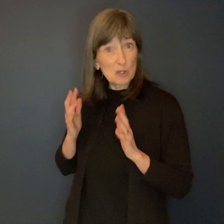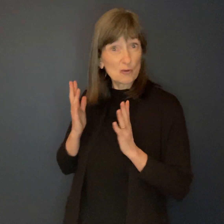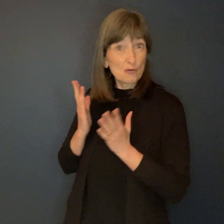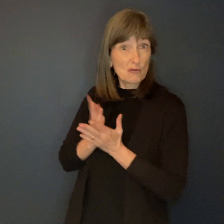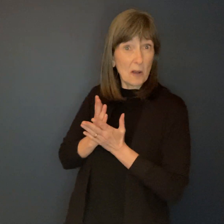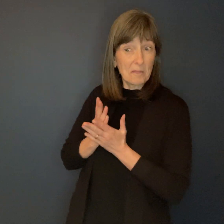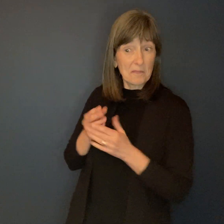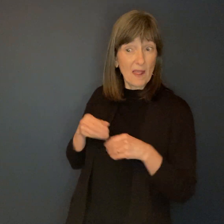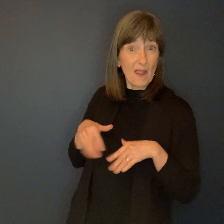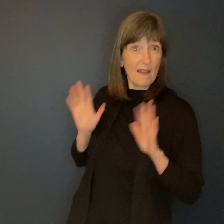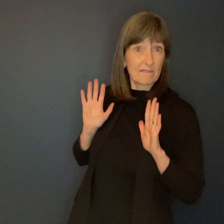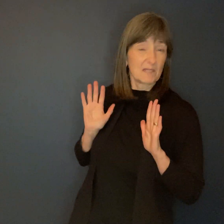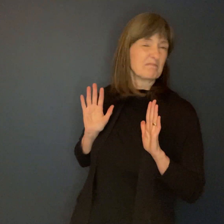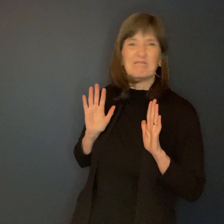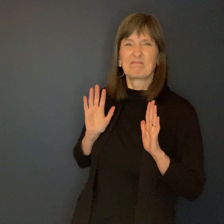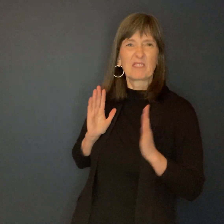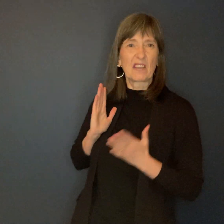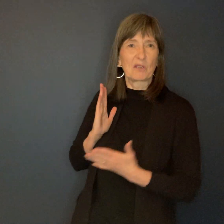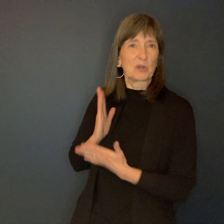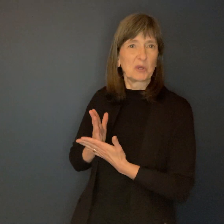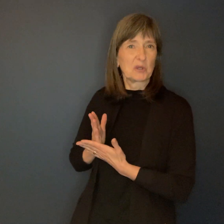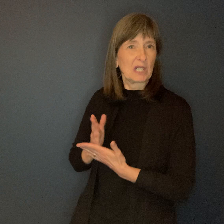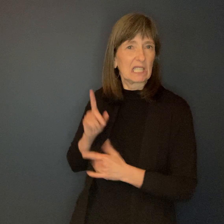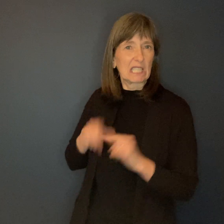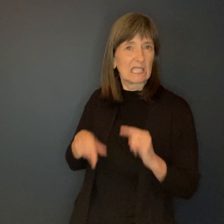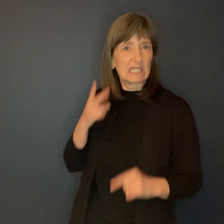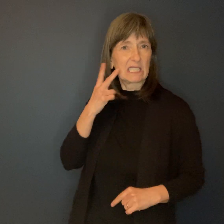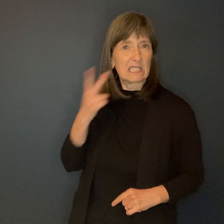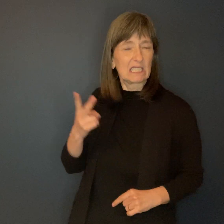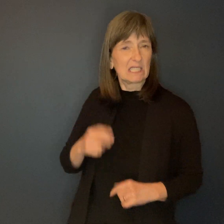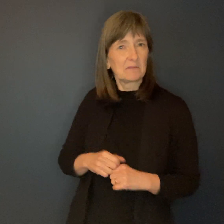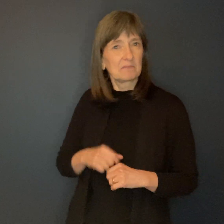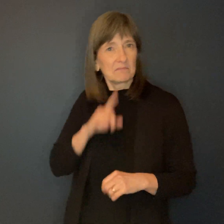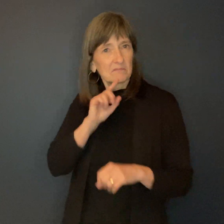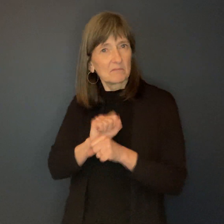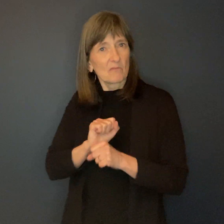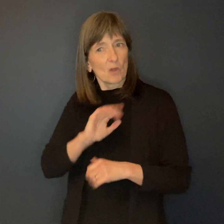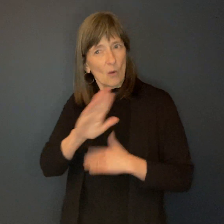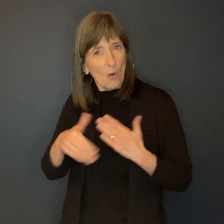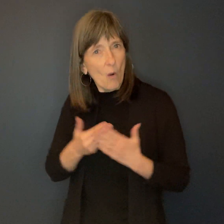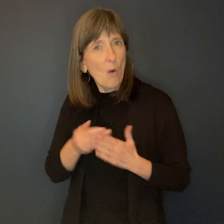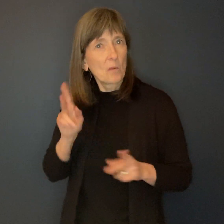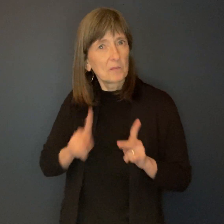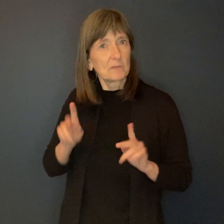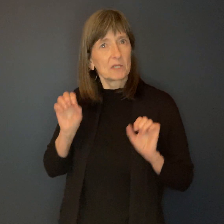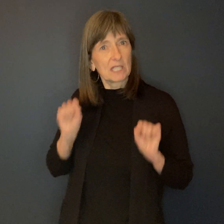full respect, full benefit of the law, the full ability to make personal decisions with support if you choose